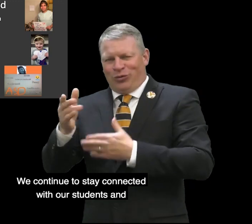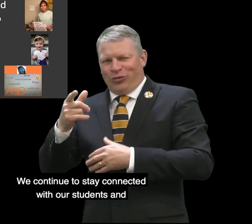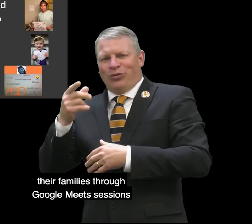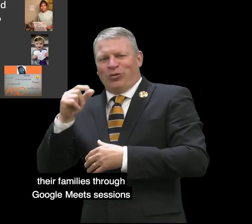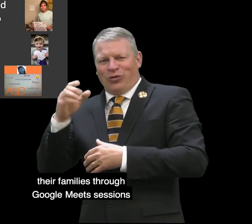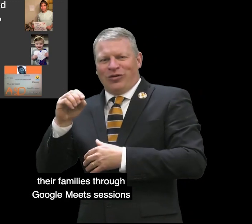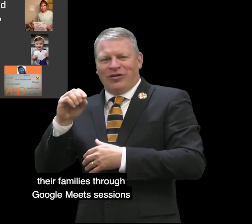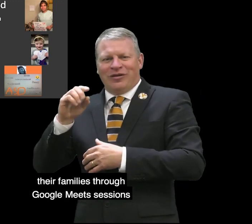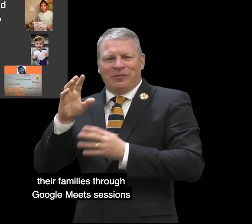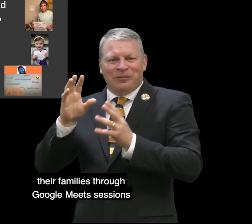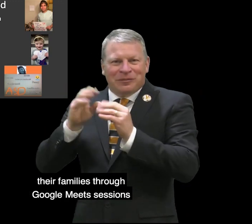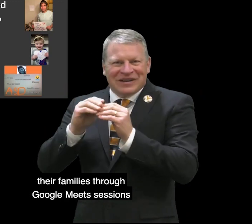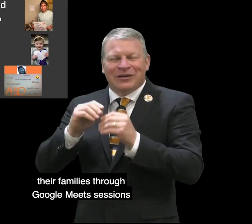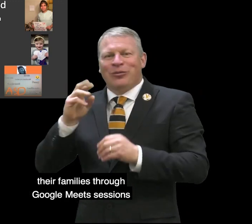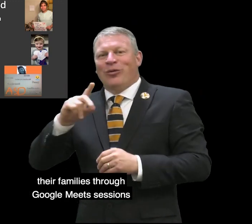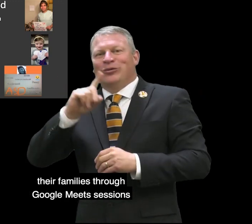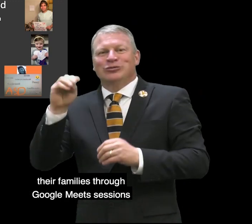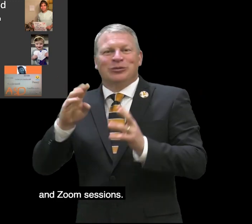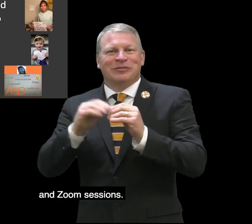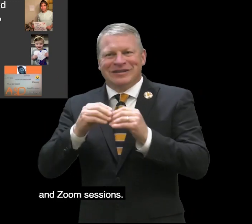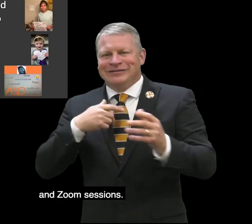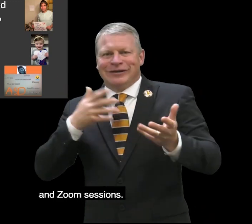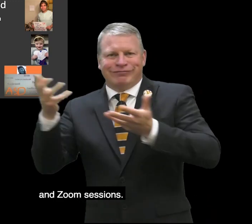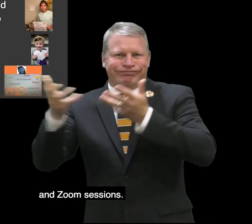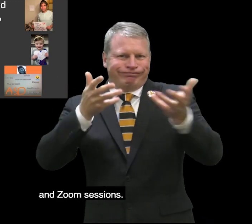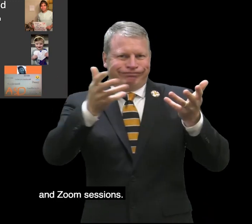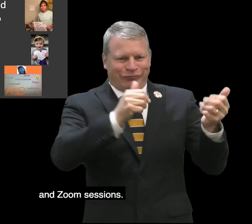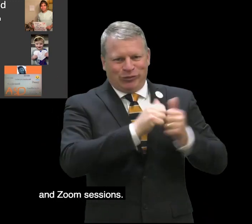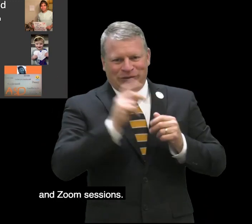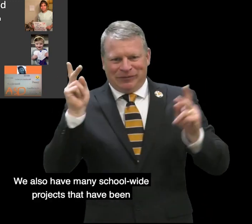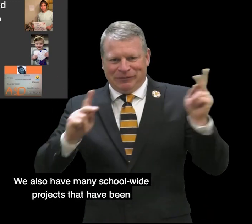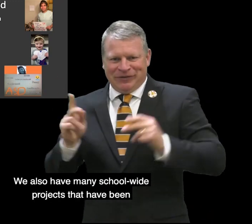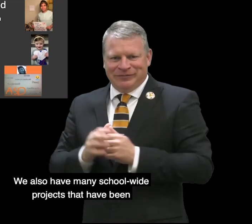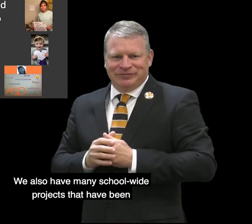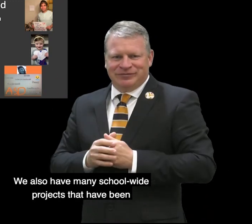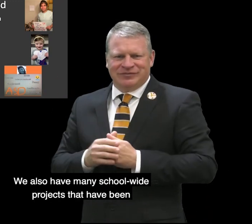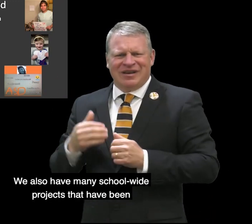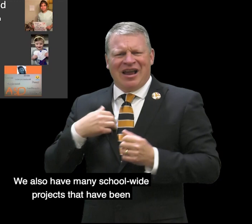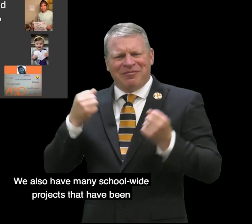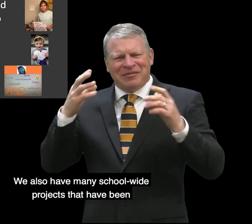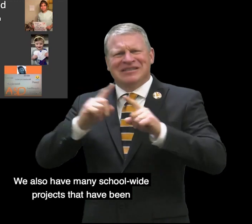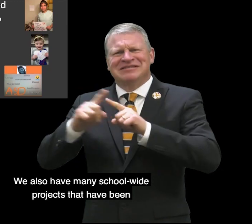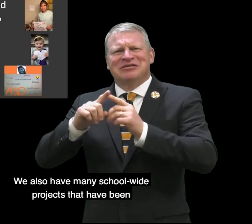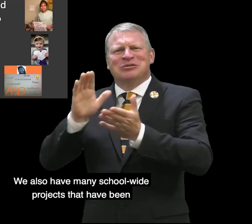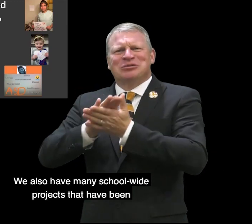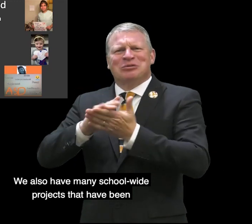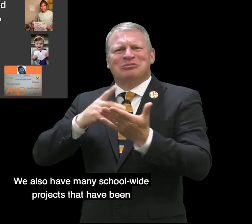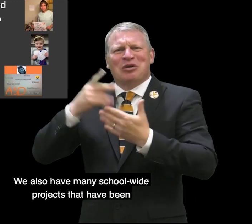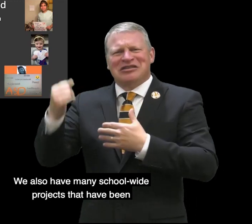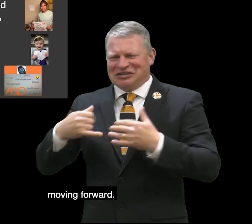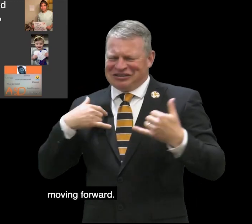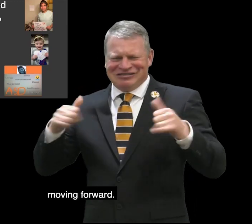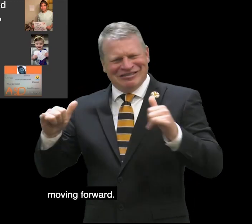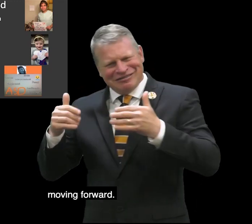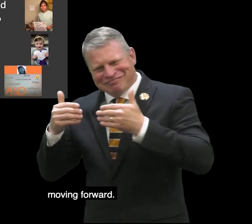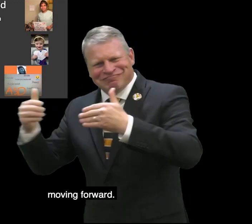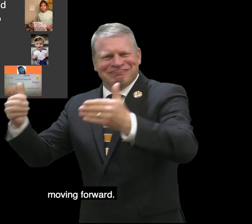We continue to stay connected with our students and their families through Google Meet sessions and Zoom sessions. We also have